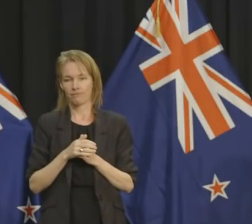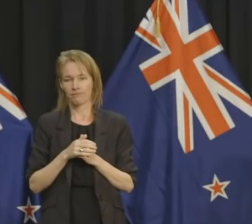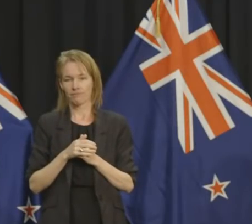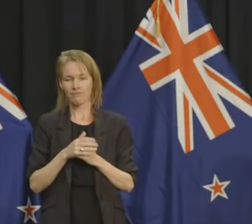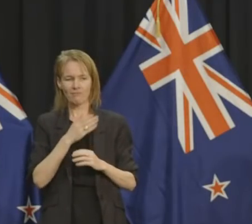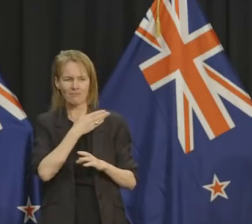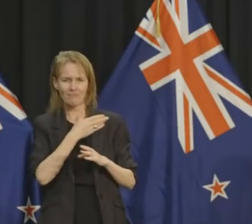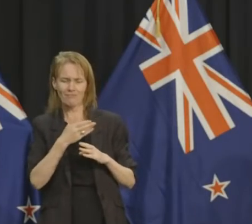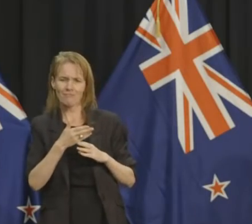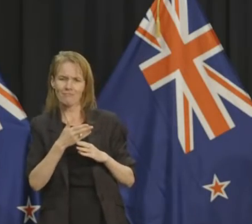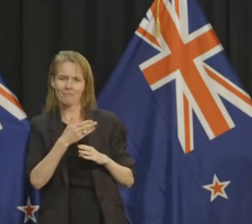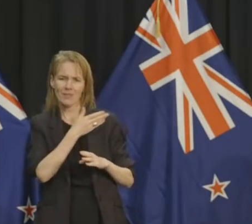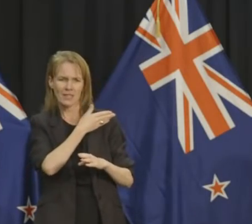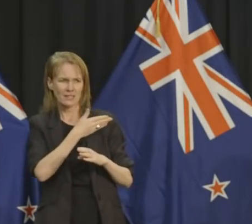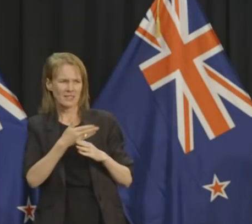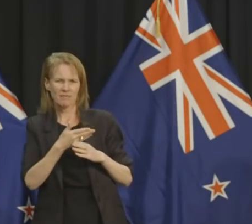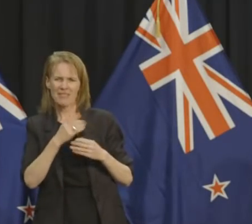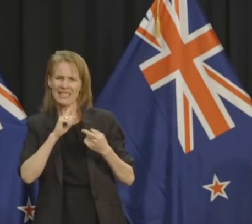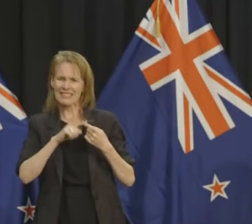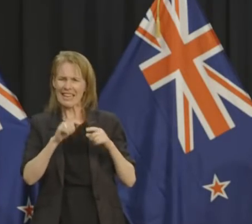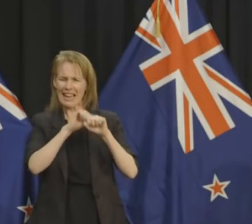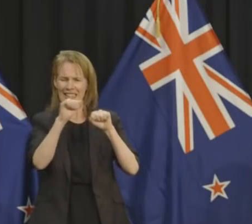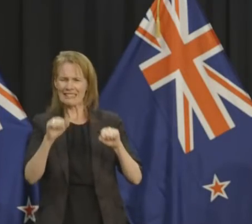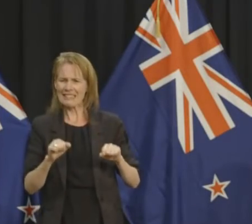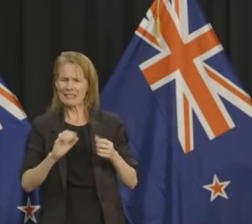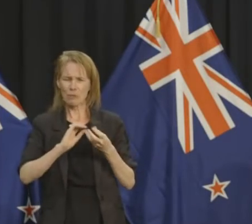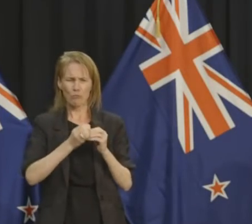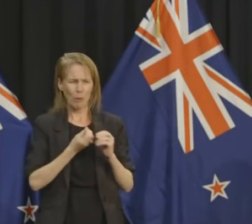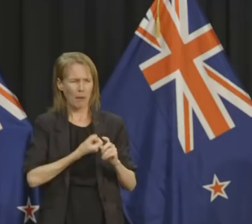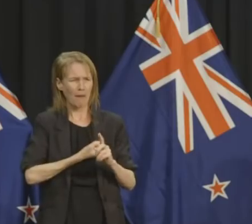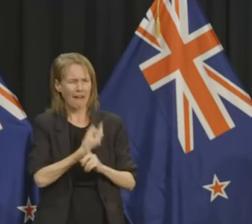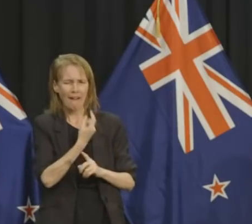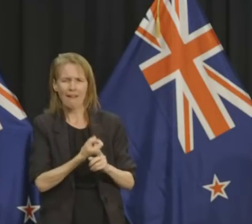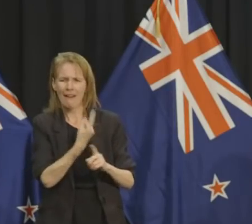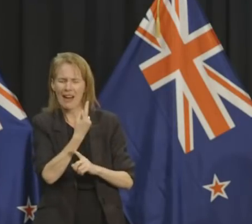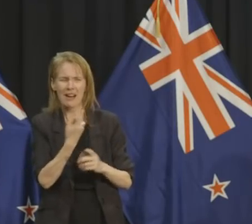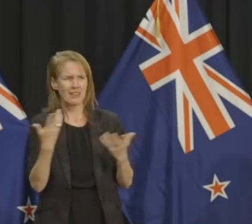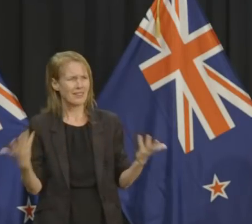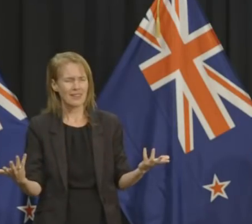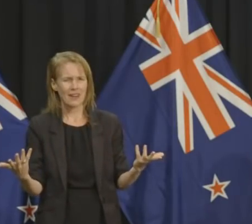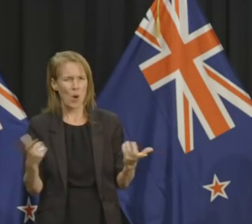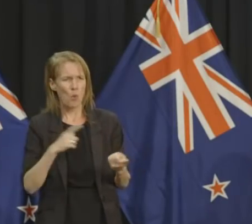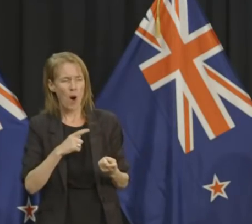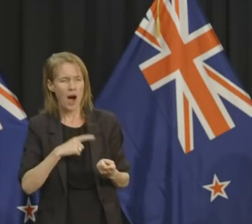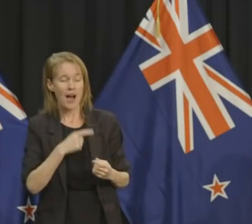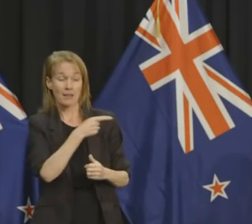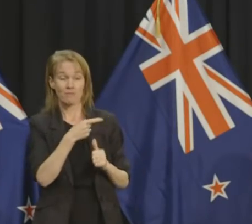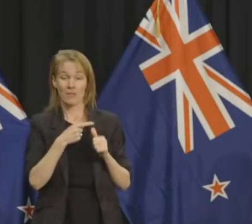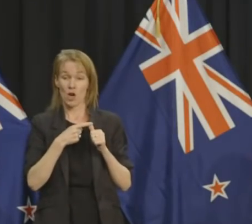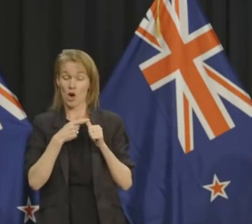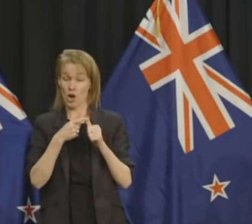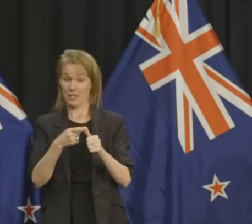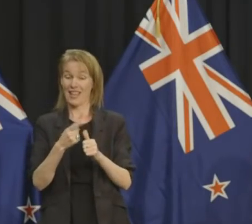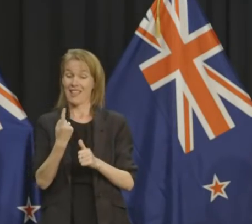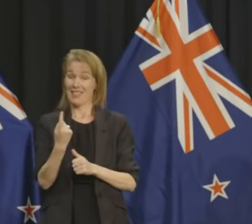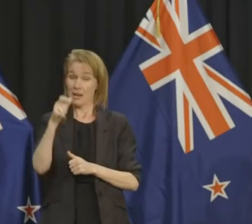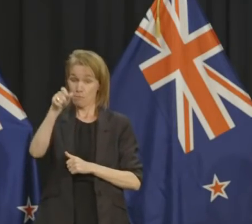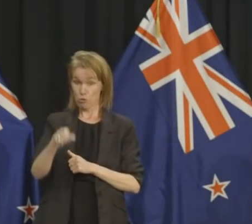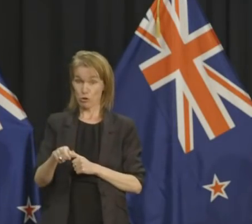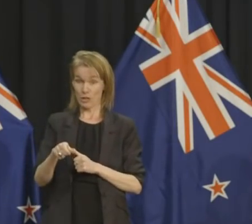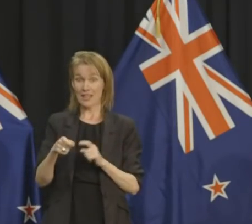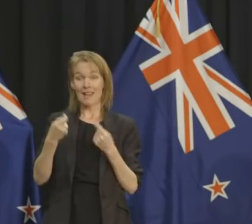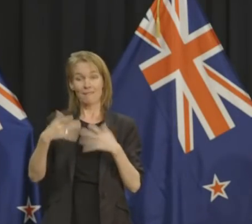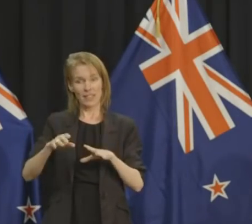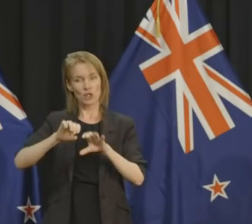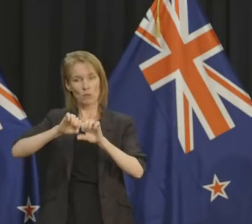that seems to be bringing this issue under control? No, I would push back on you against that assertion. This person broke the law.